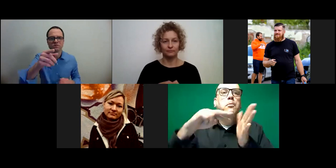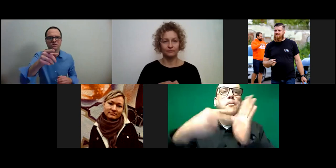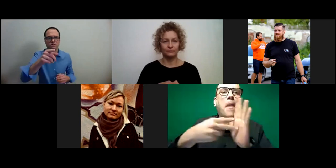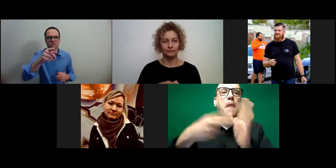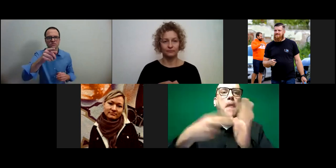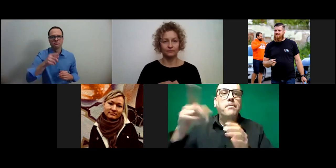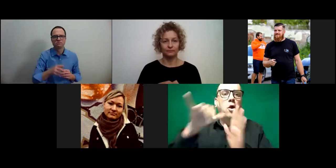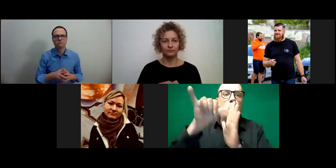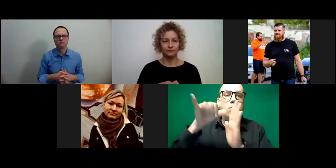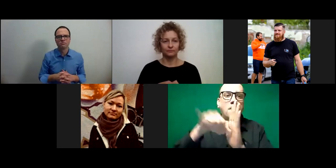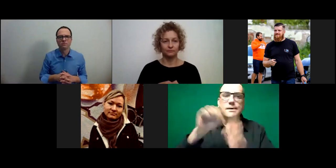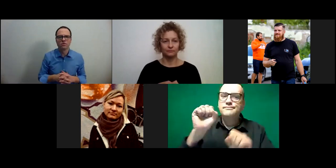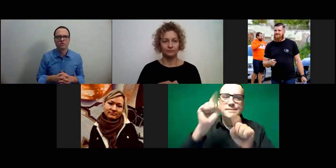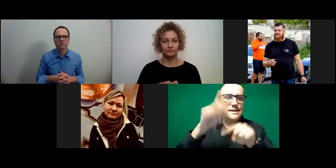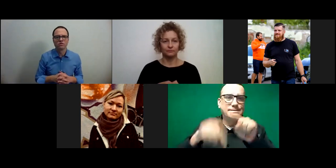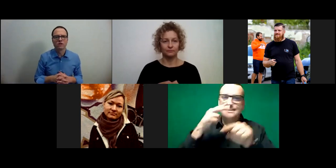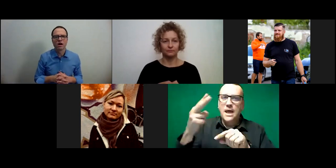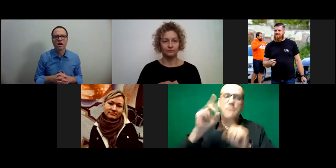sometimes.